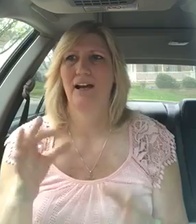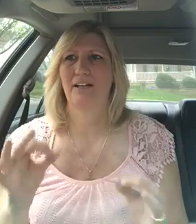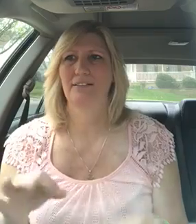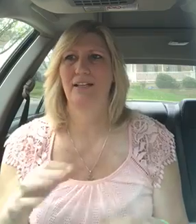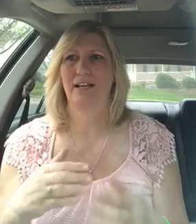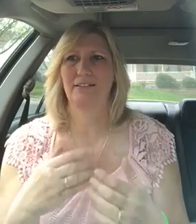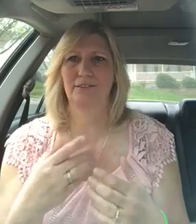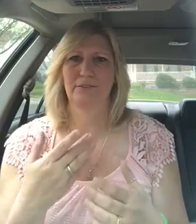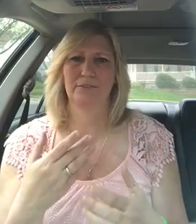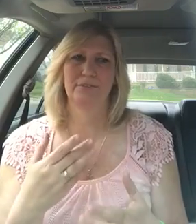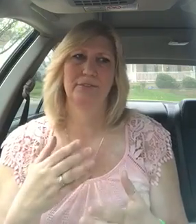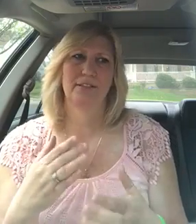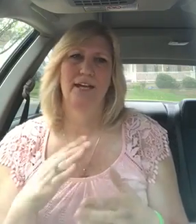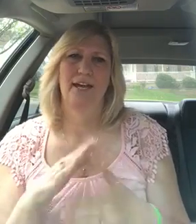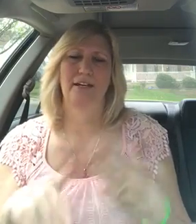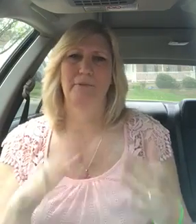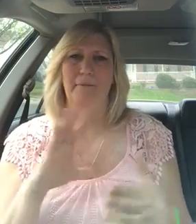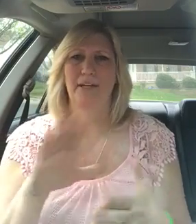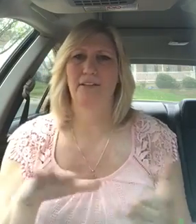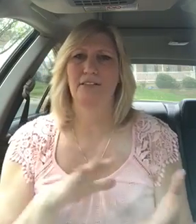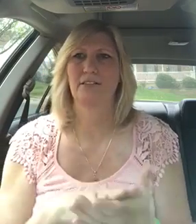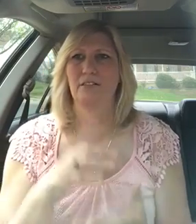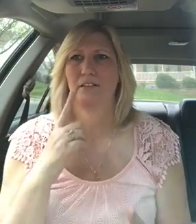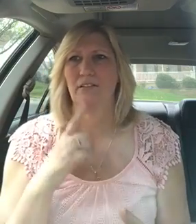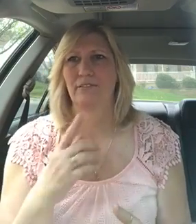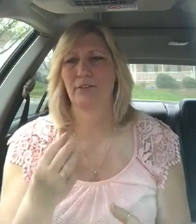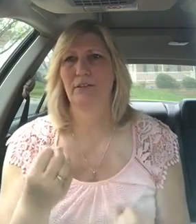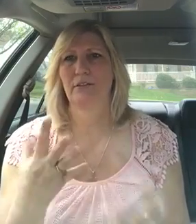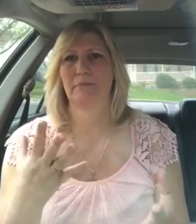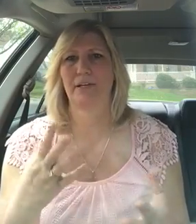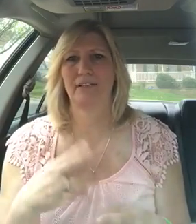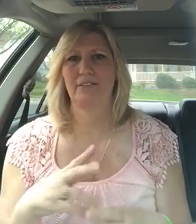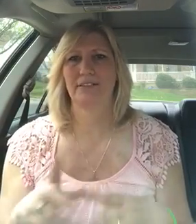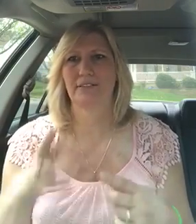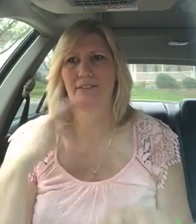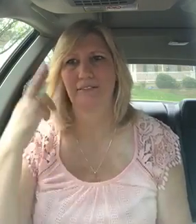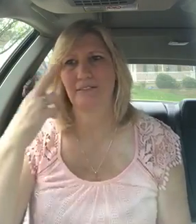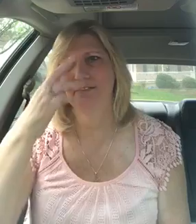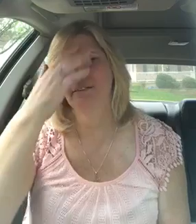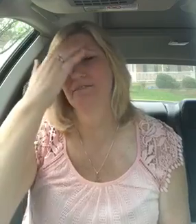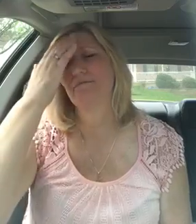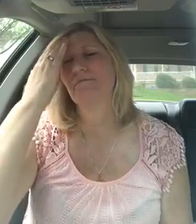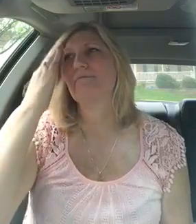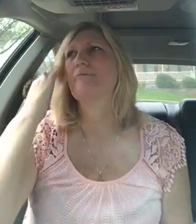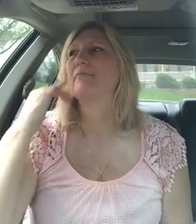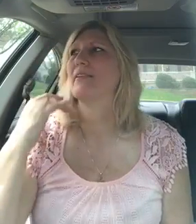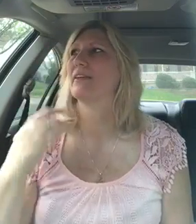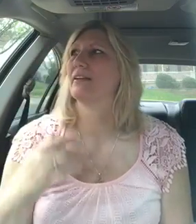I decided to end my marriage for many reasons.